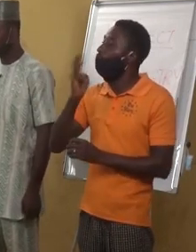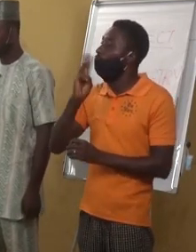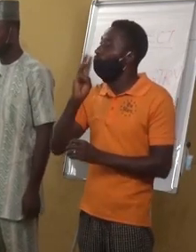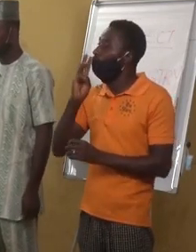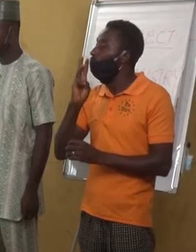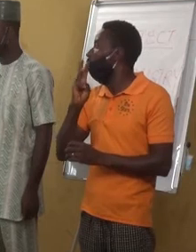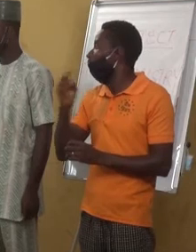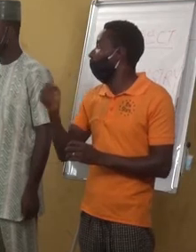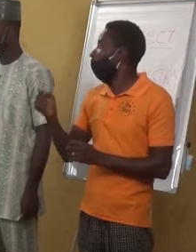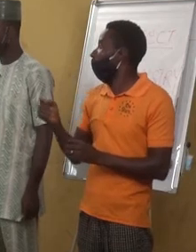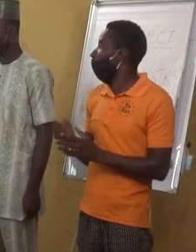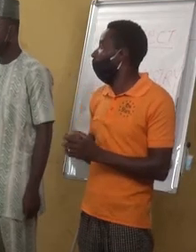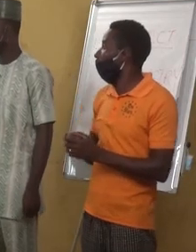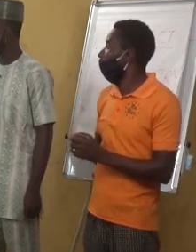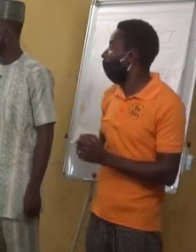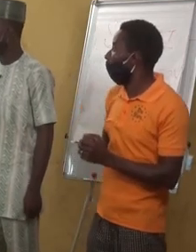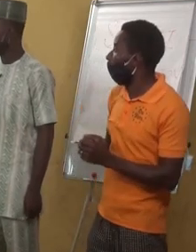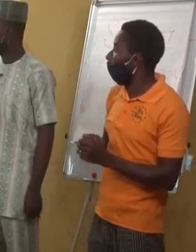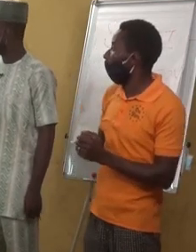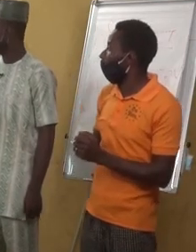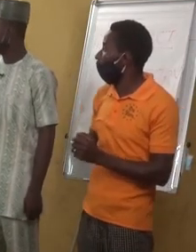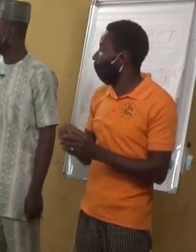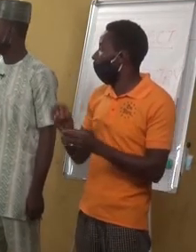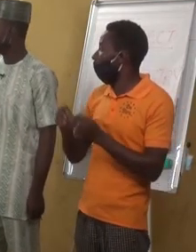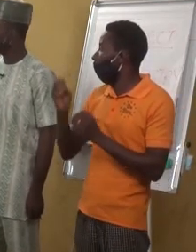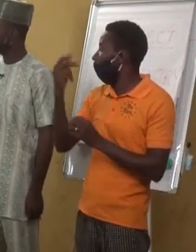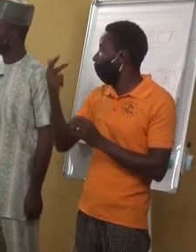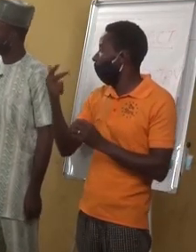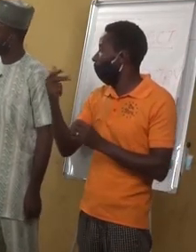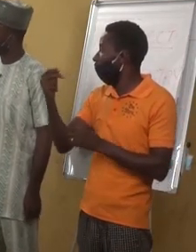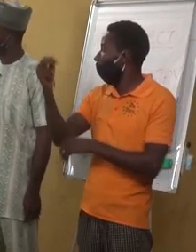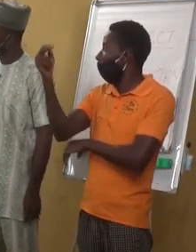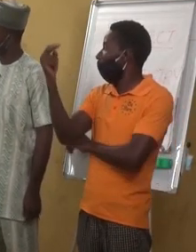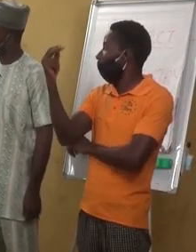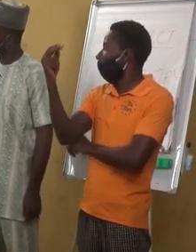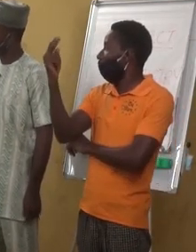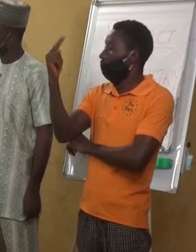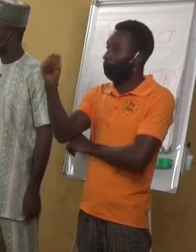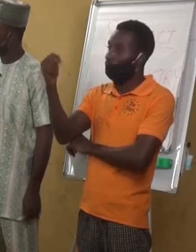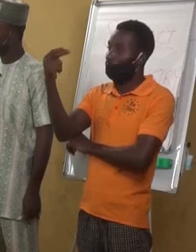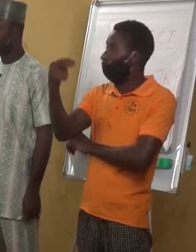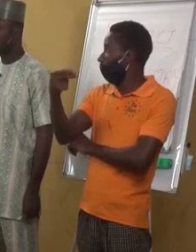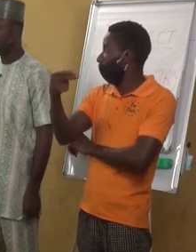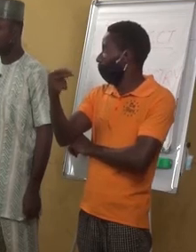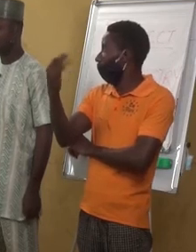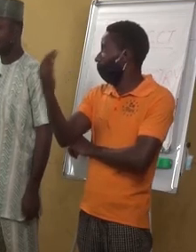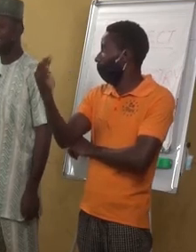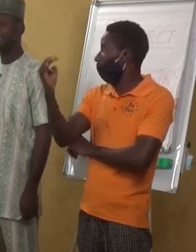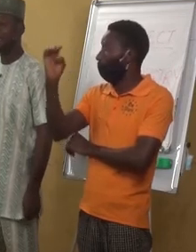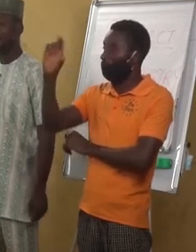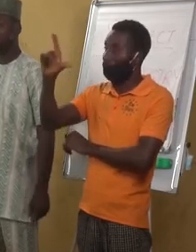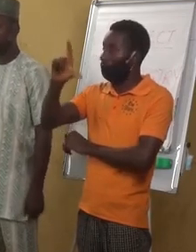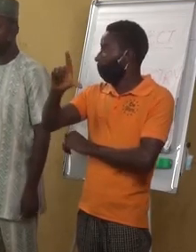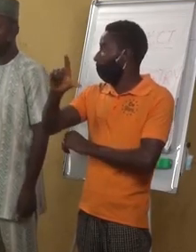Aqueous hydrochloric acid, that is in aqueous form. Question 3, or the third one is ammonium chloride, that